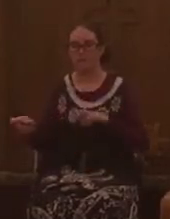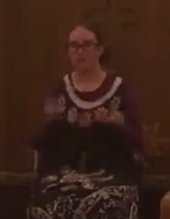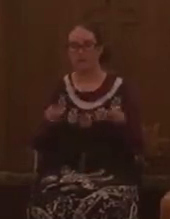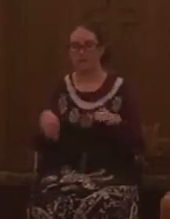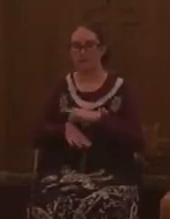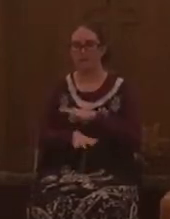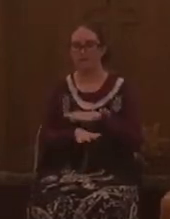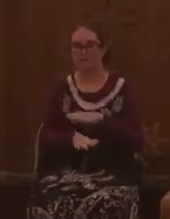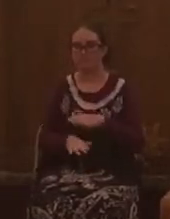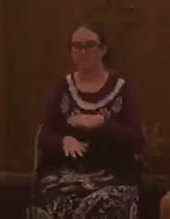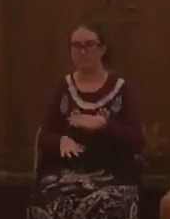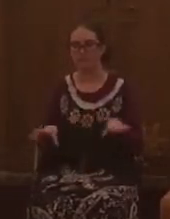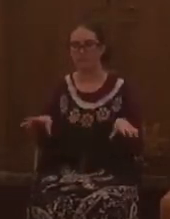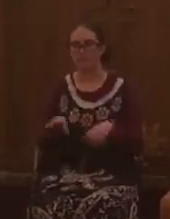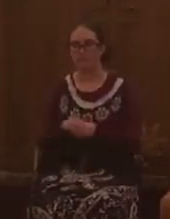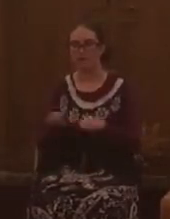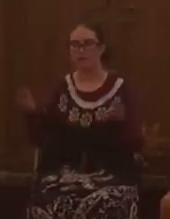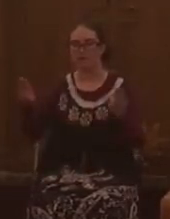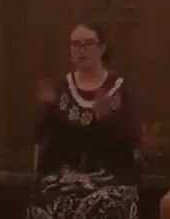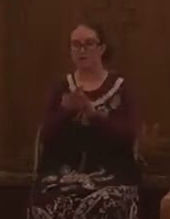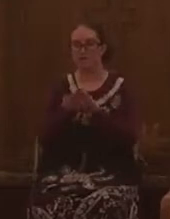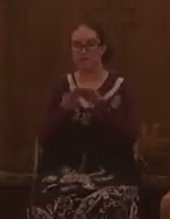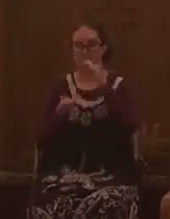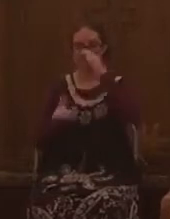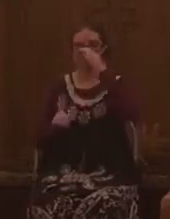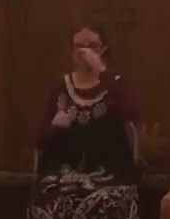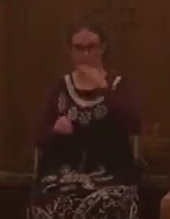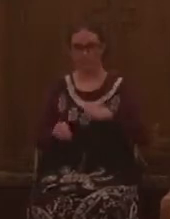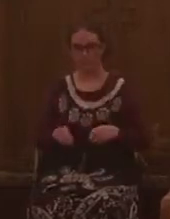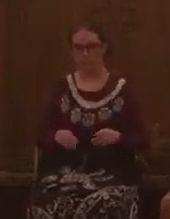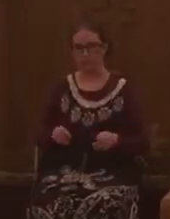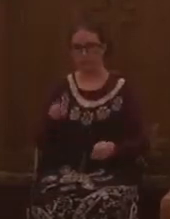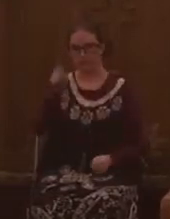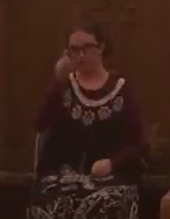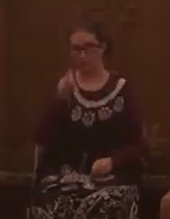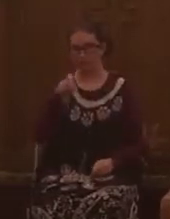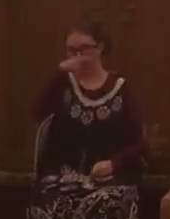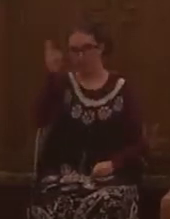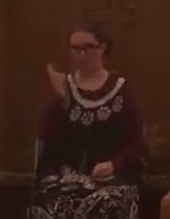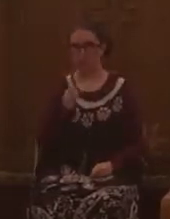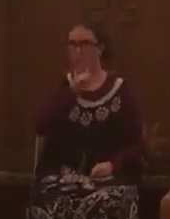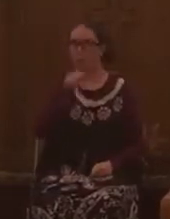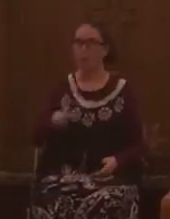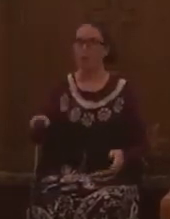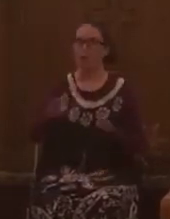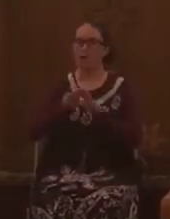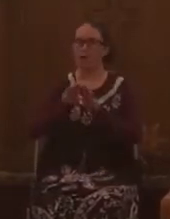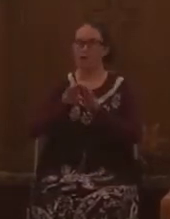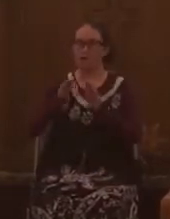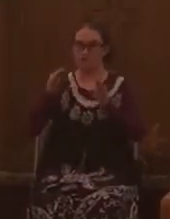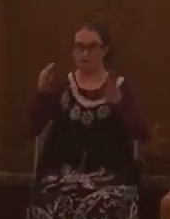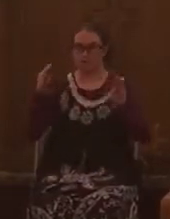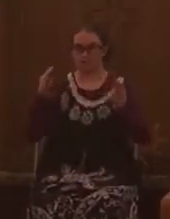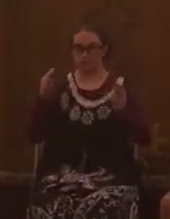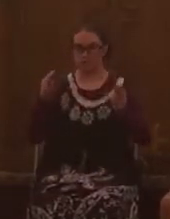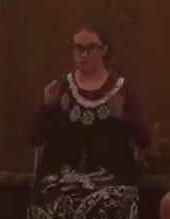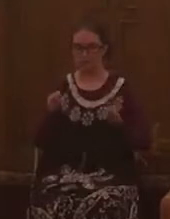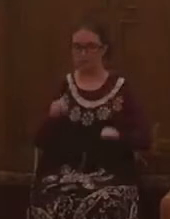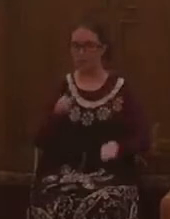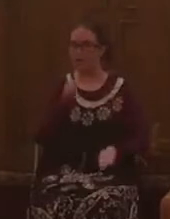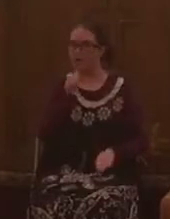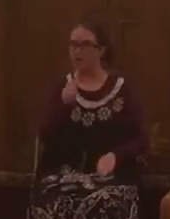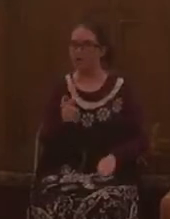lest there be not enough for us and you. But go you rather to them that sell and buy for yourselves. And while they went,